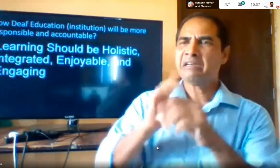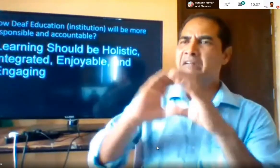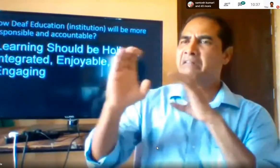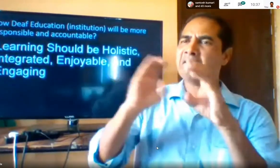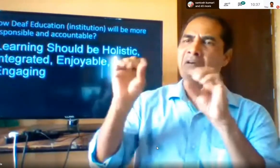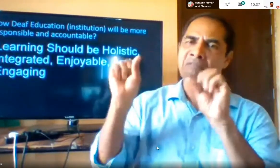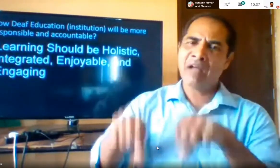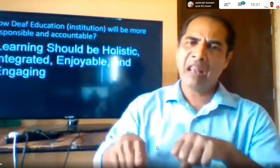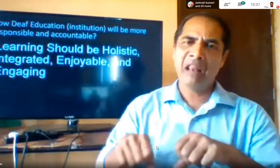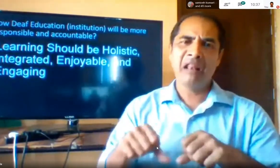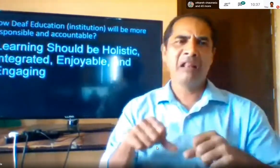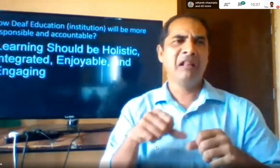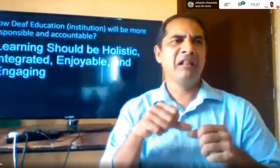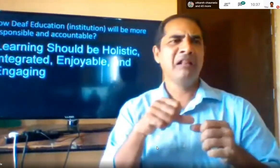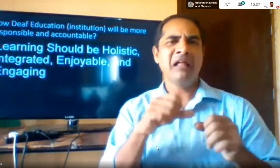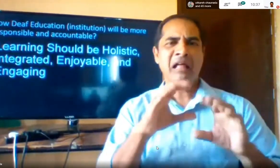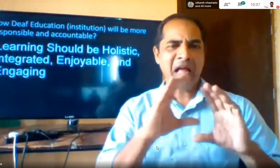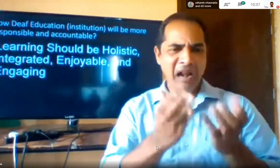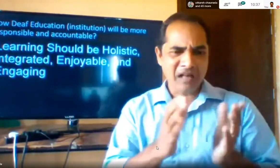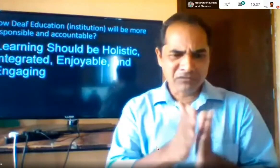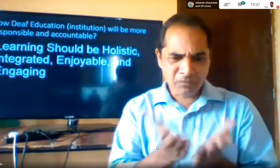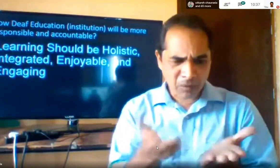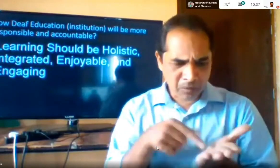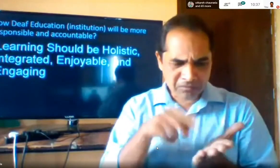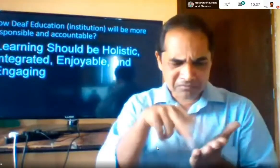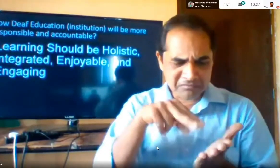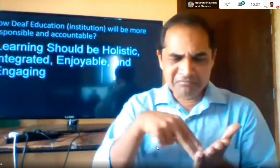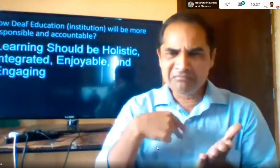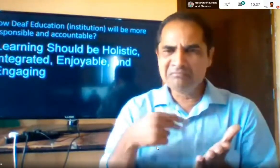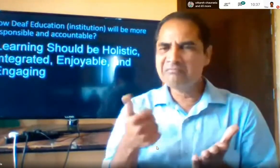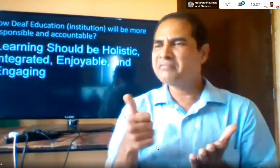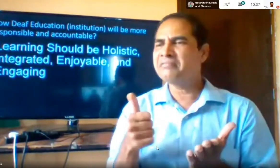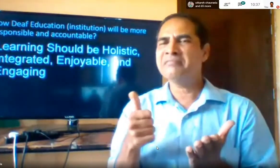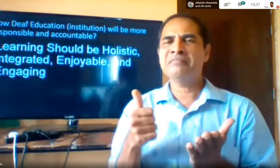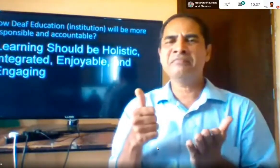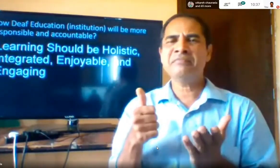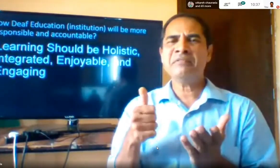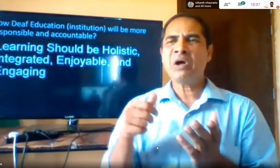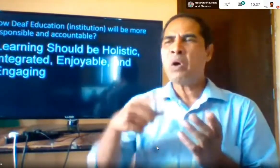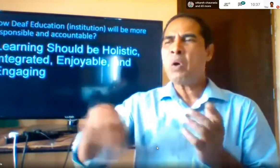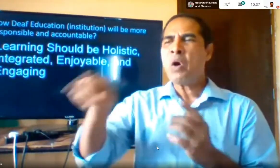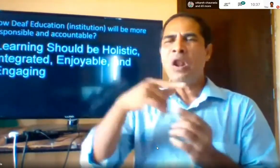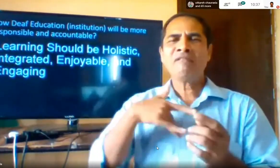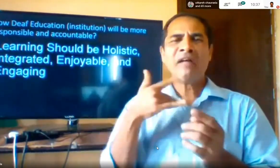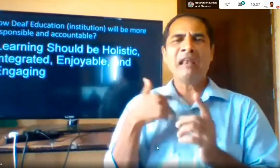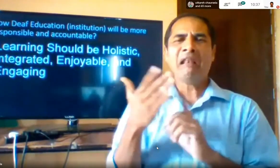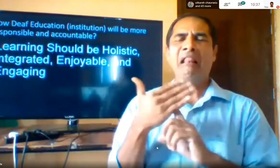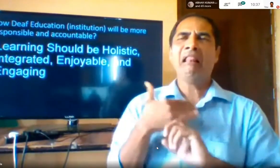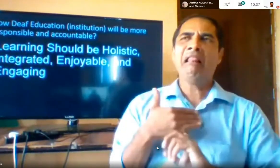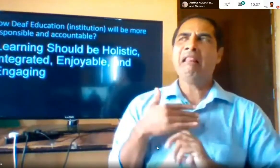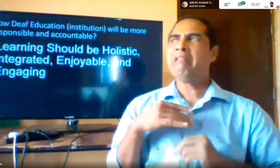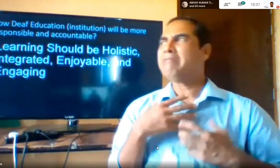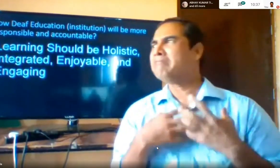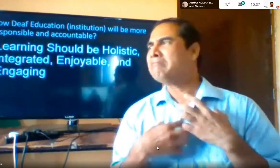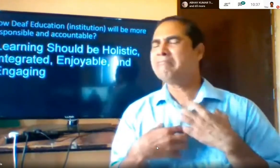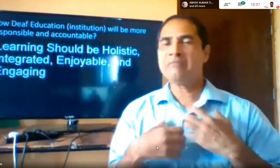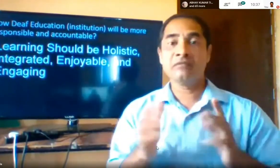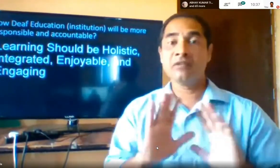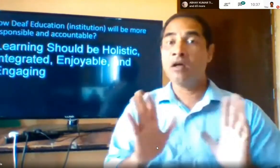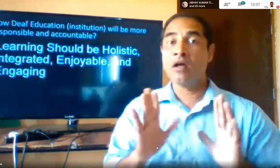staying at home, boring, the communication which the teachers fail, the reading is impossible, we